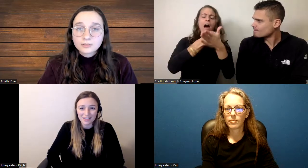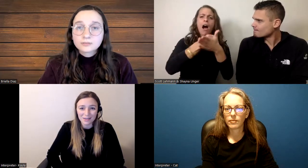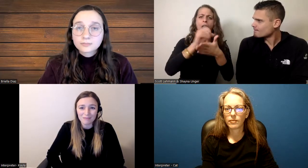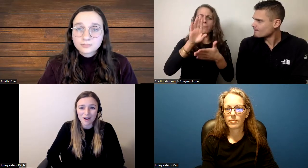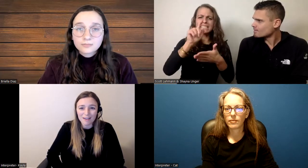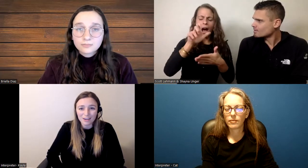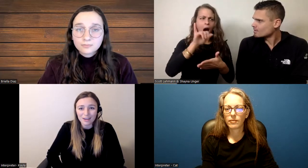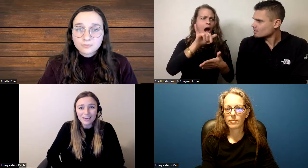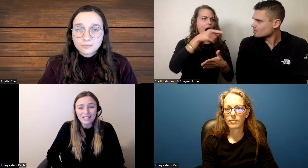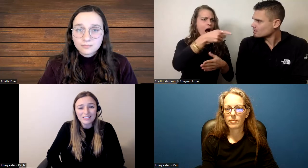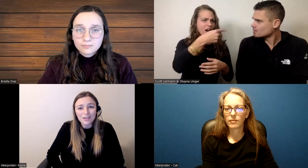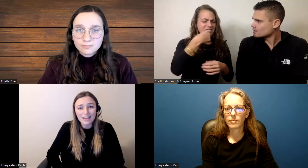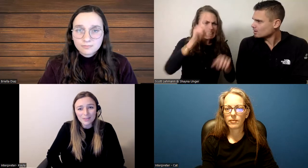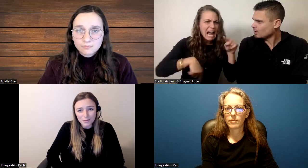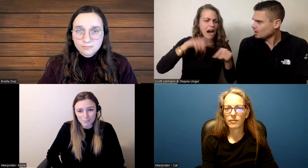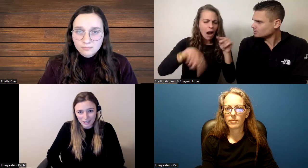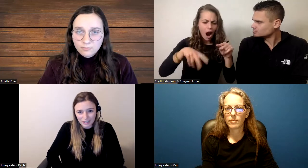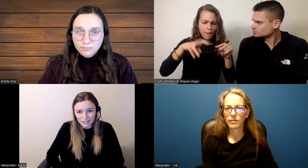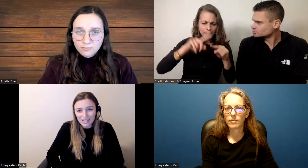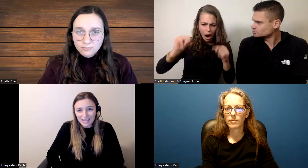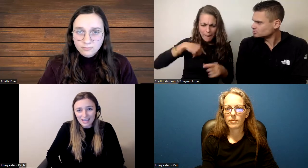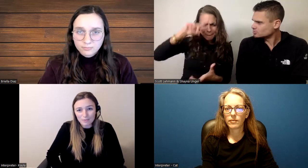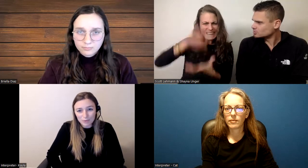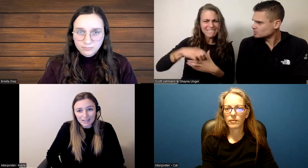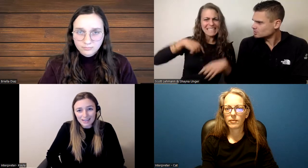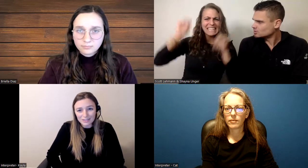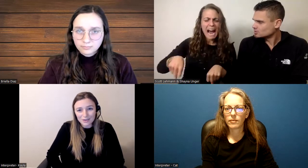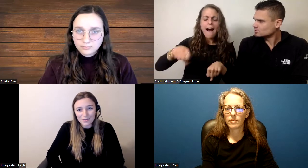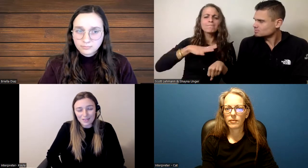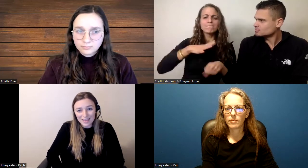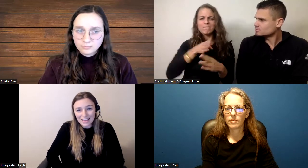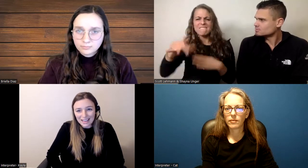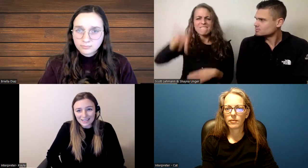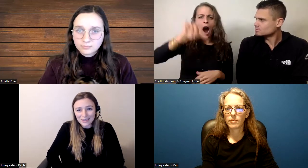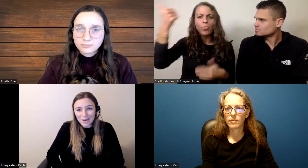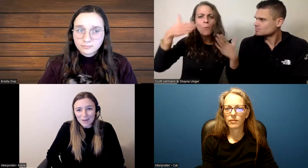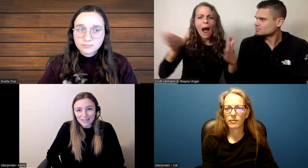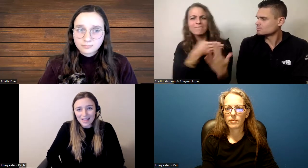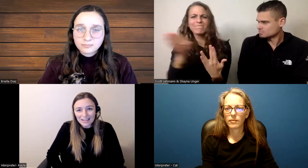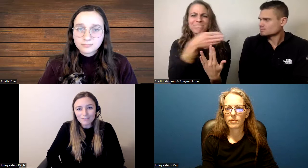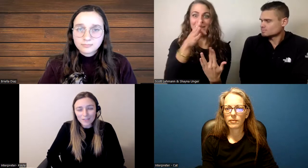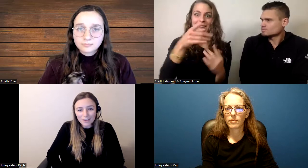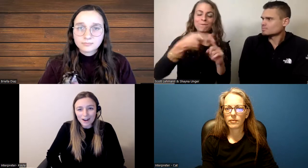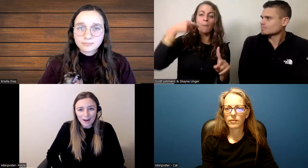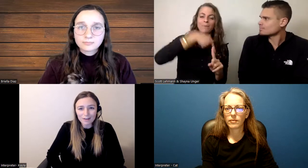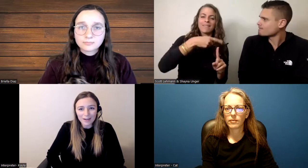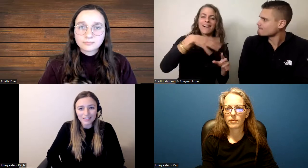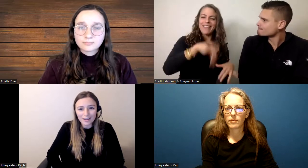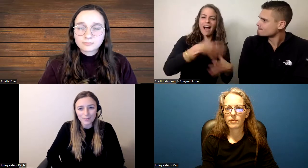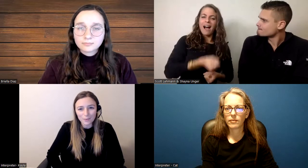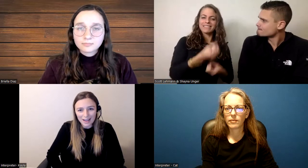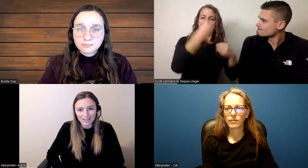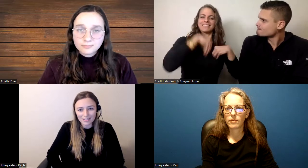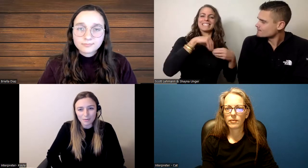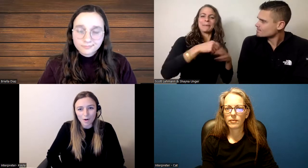instill that in them forever until they hit those barriers and realize, you know, they can't, but they can figure out how to find